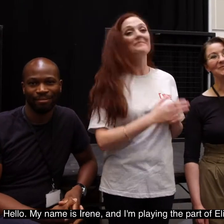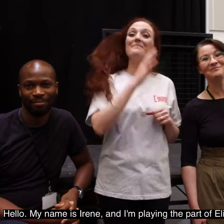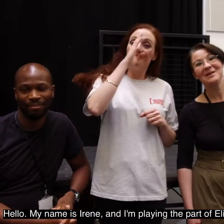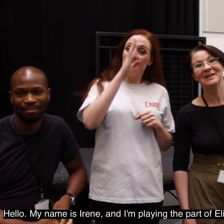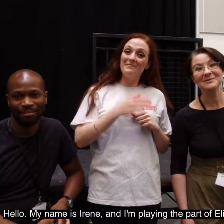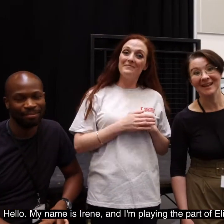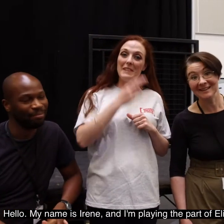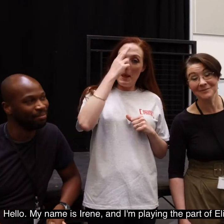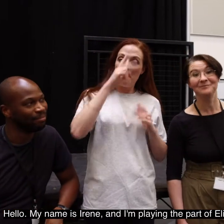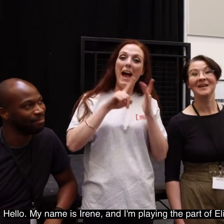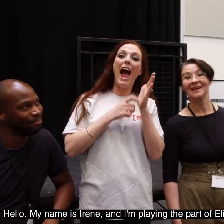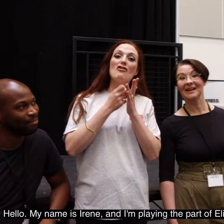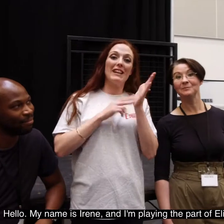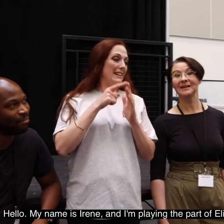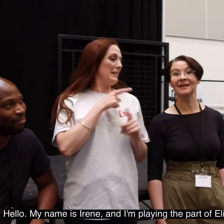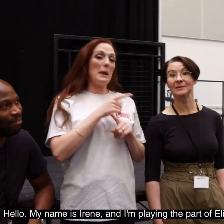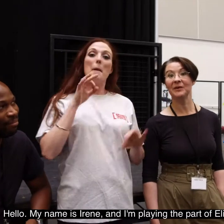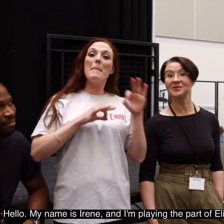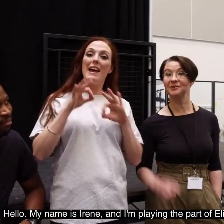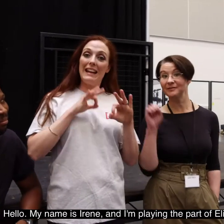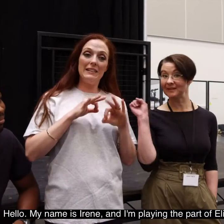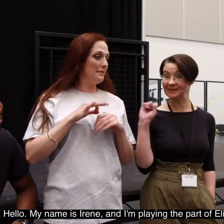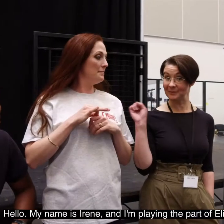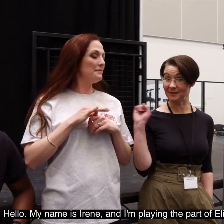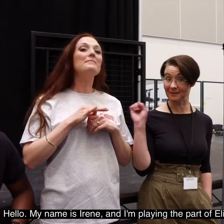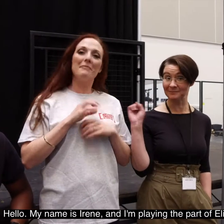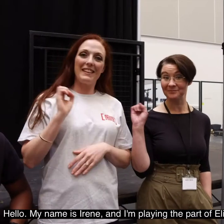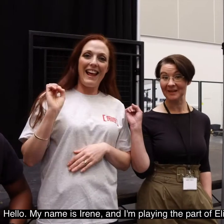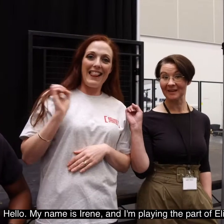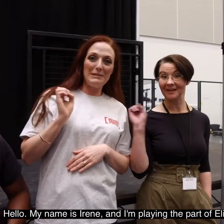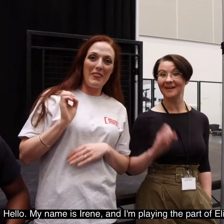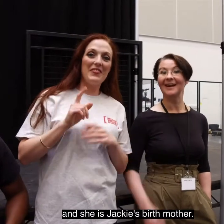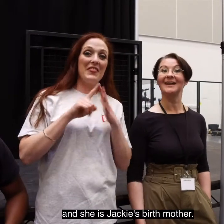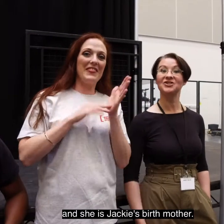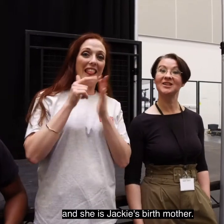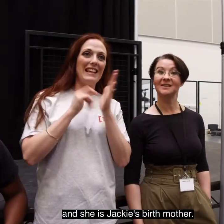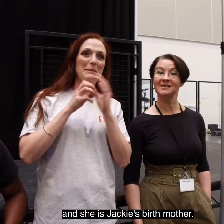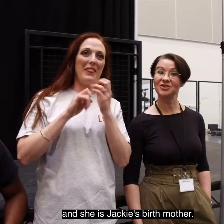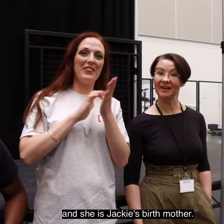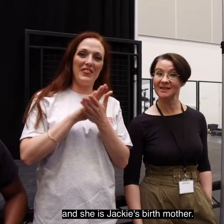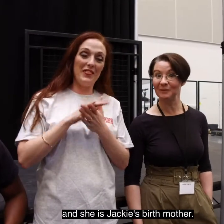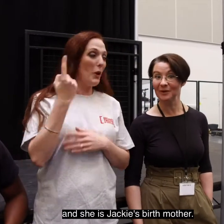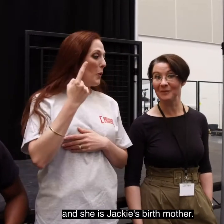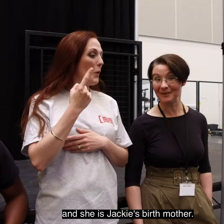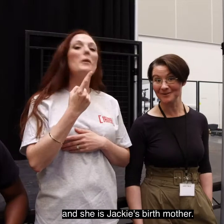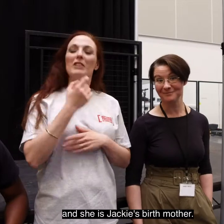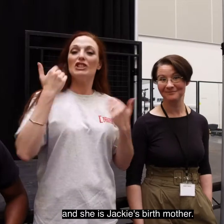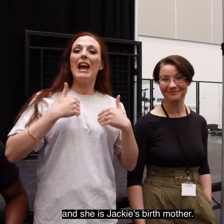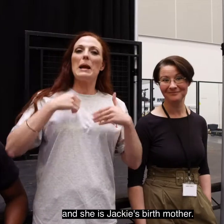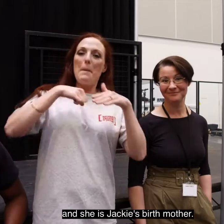Hello, my name's Irene, and I'm playing the part of Elizabeth, and she is Jackie's birth